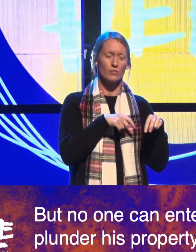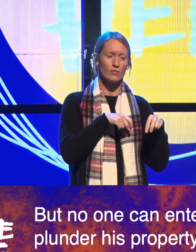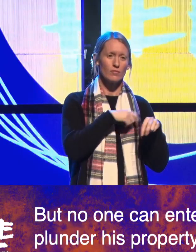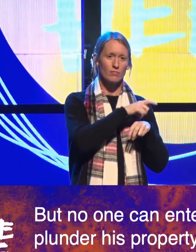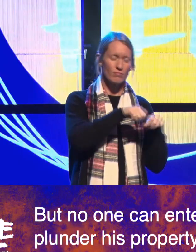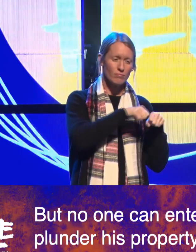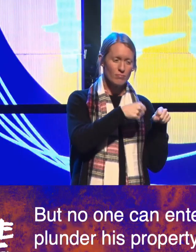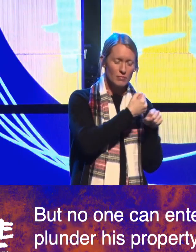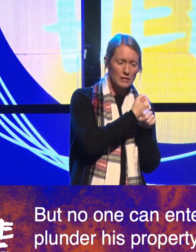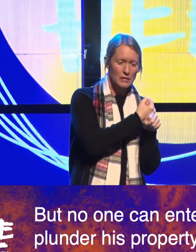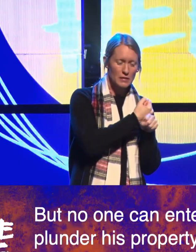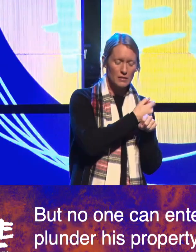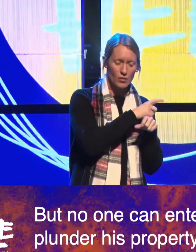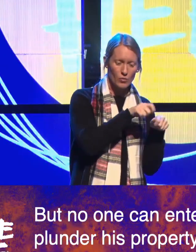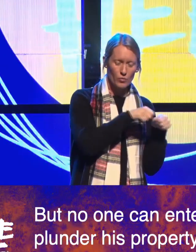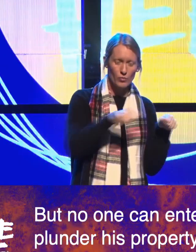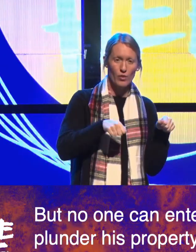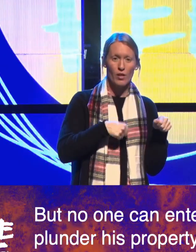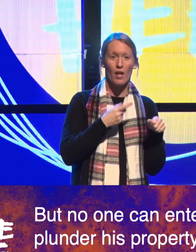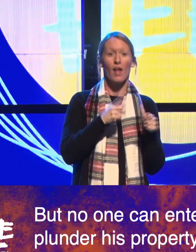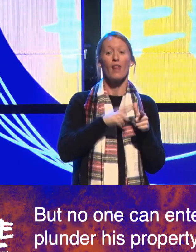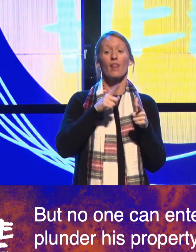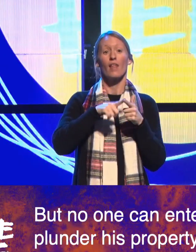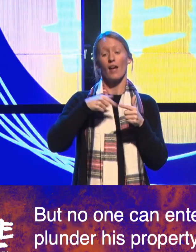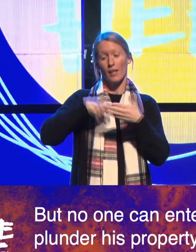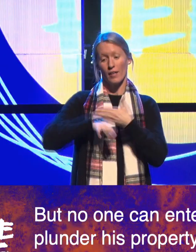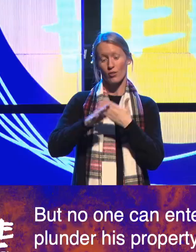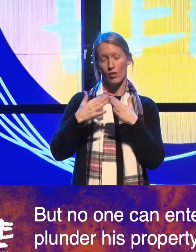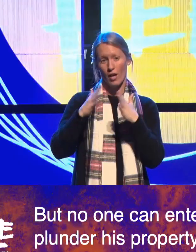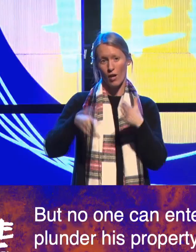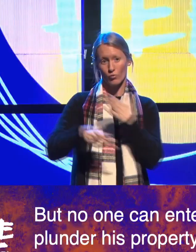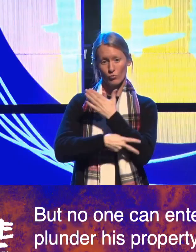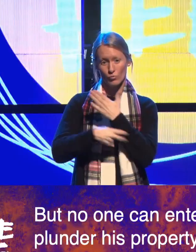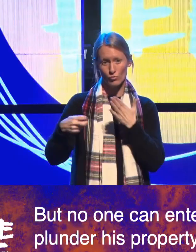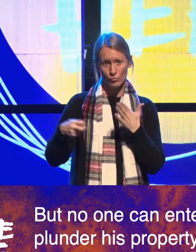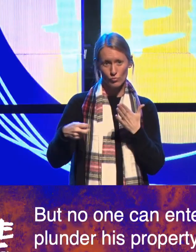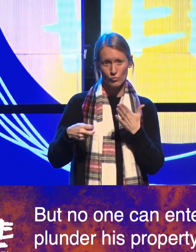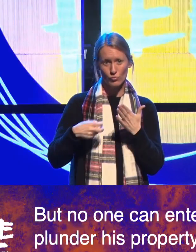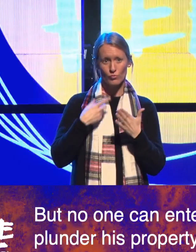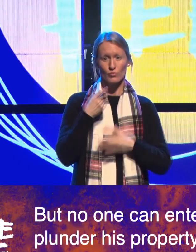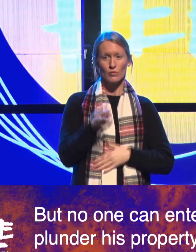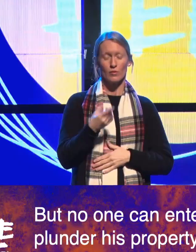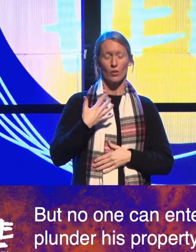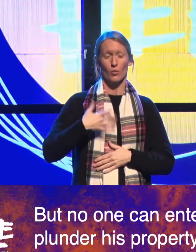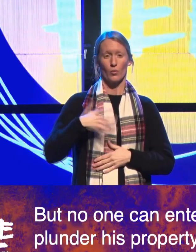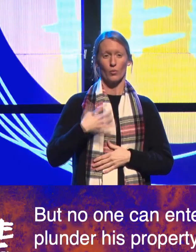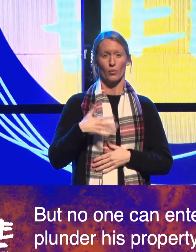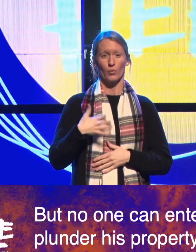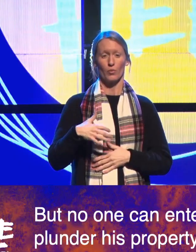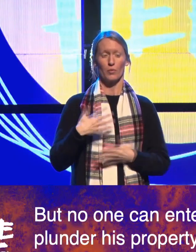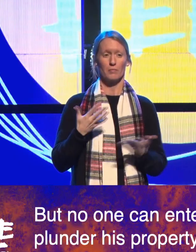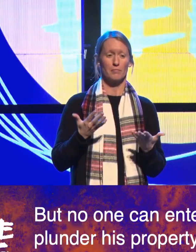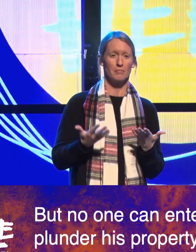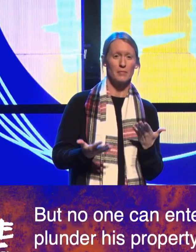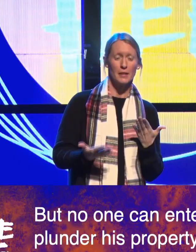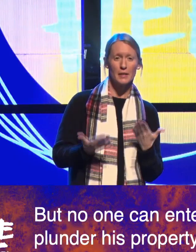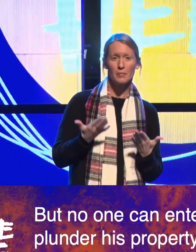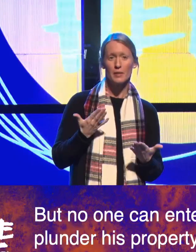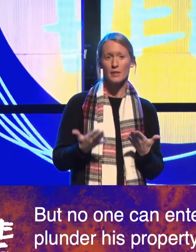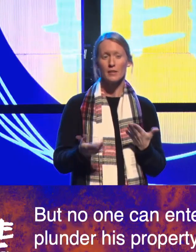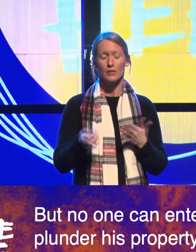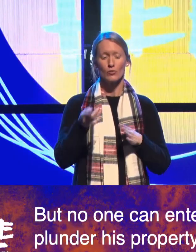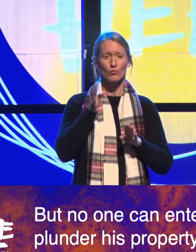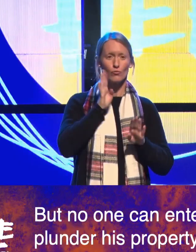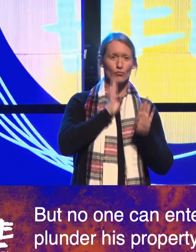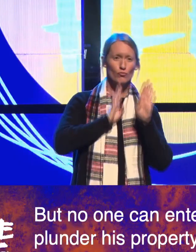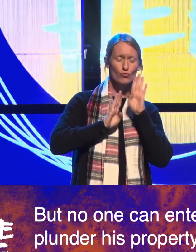And everybody's like, oh, Jesus, I think maybe it's a little hot here. Like, maybe you're a little frustrated.